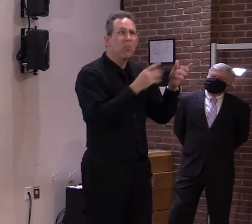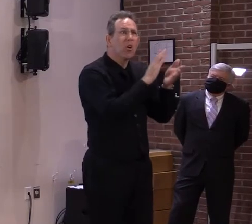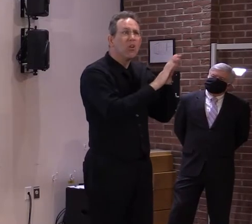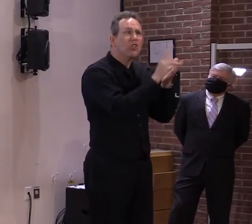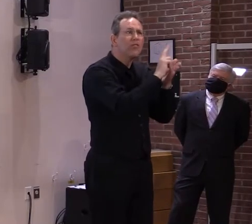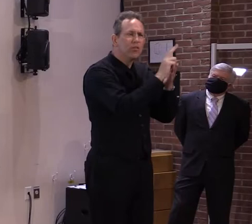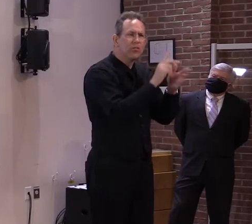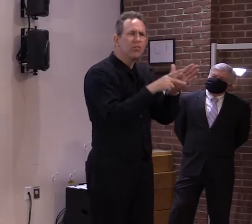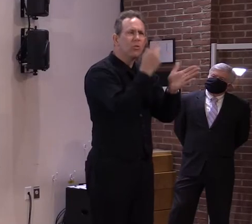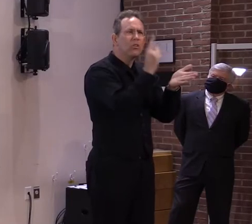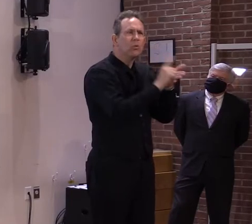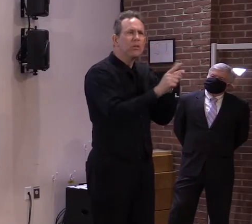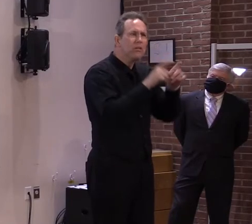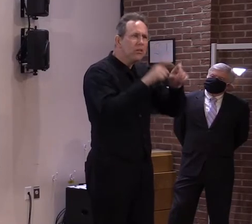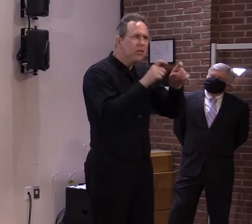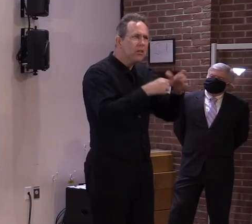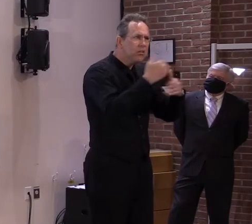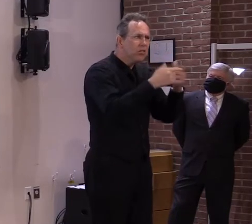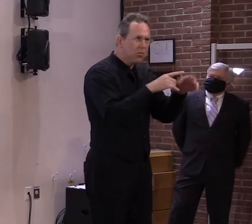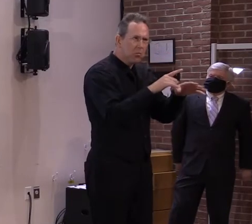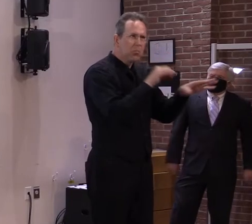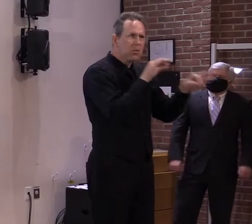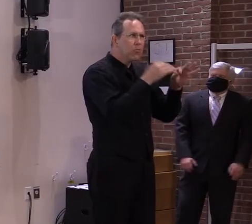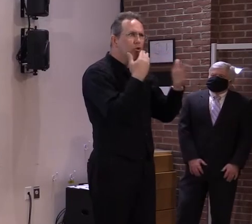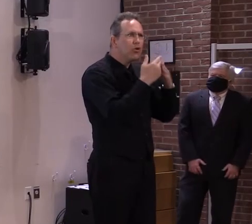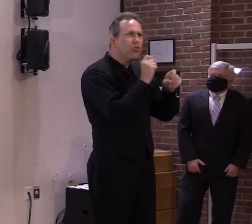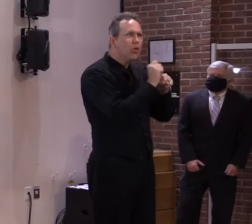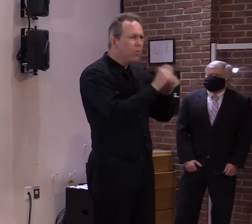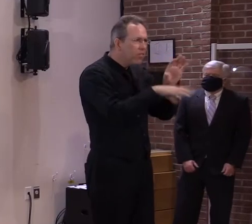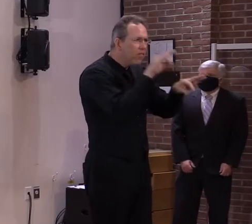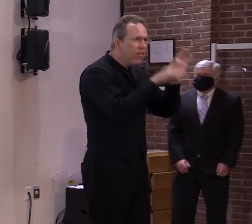some asymptomatic cases as well. They're not severe,